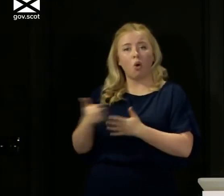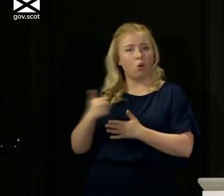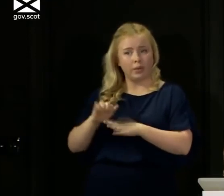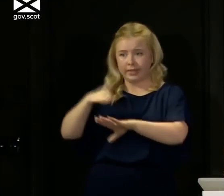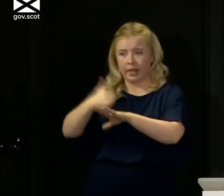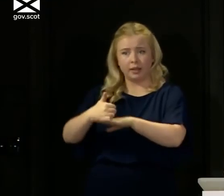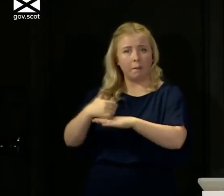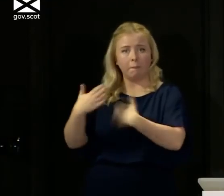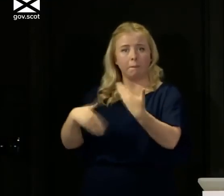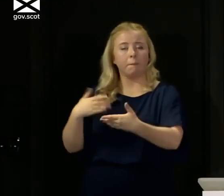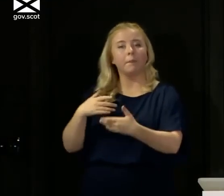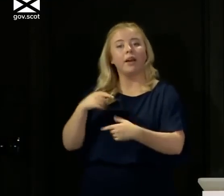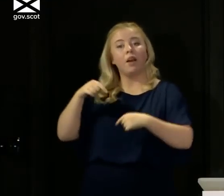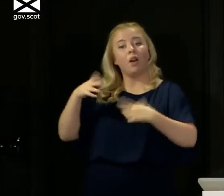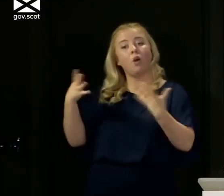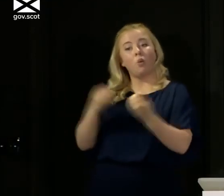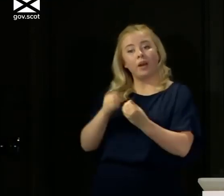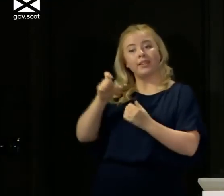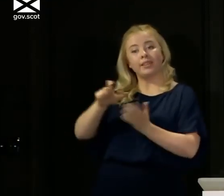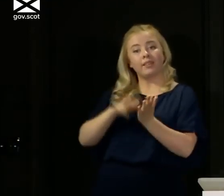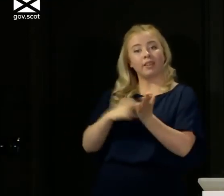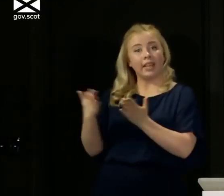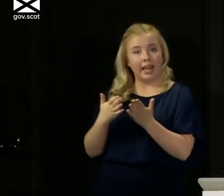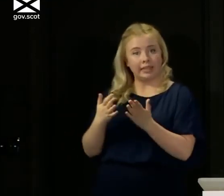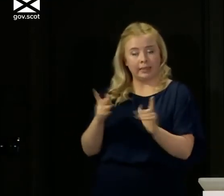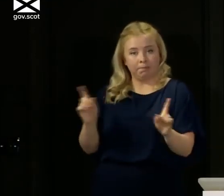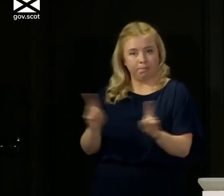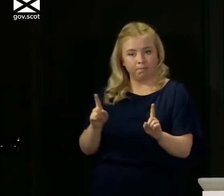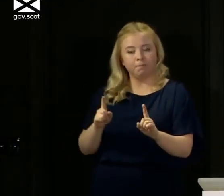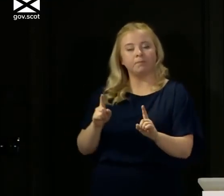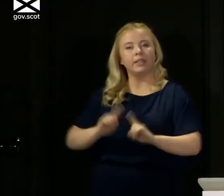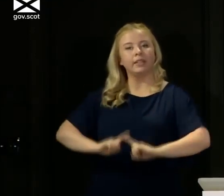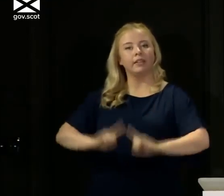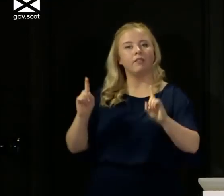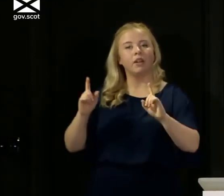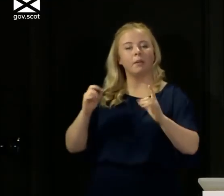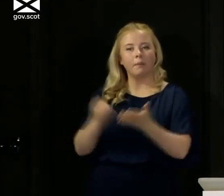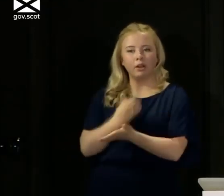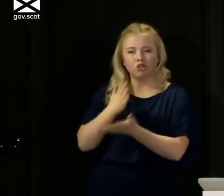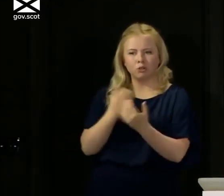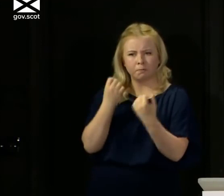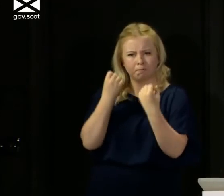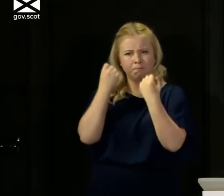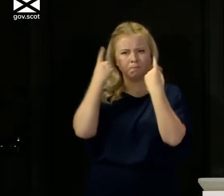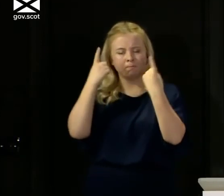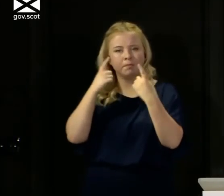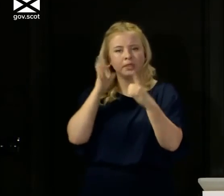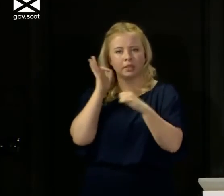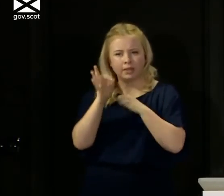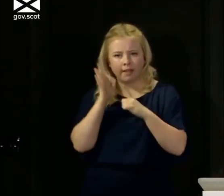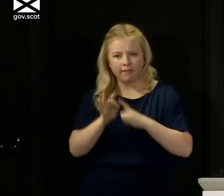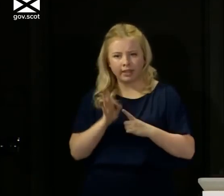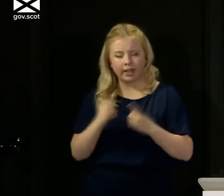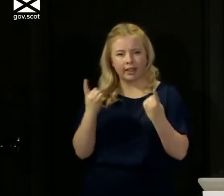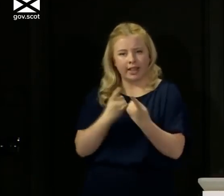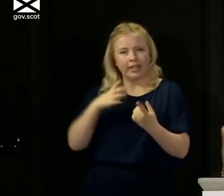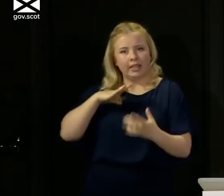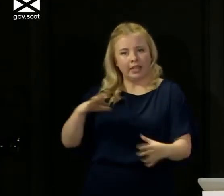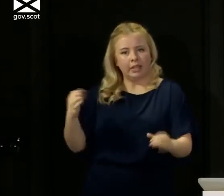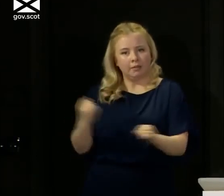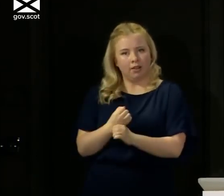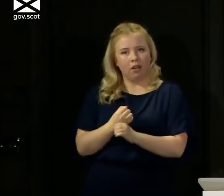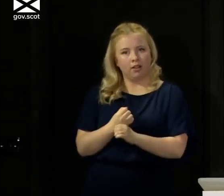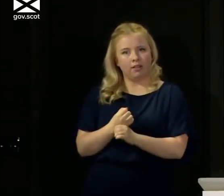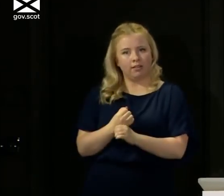time. What we need to do with this virus is make sure that we're understanding all of the particular things that need to be done, given